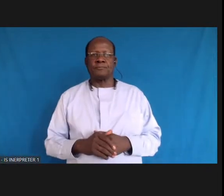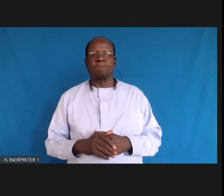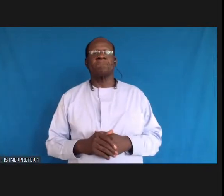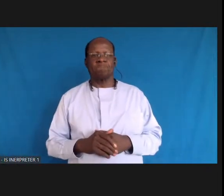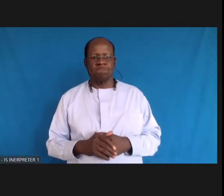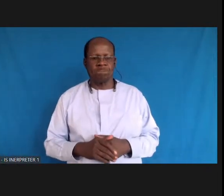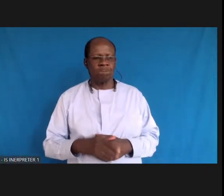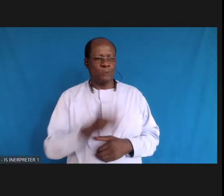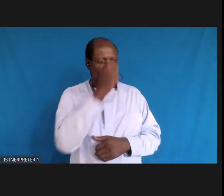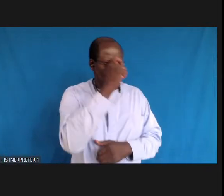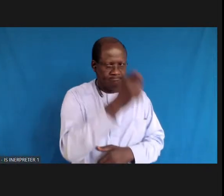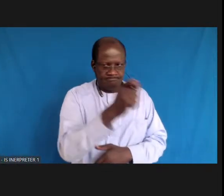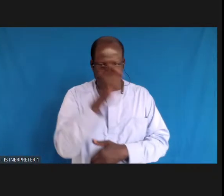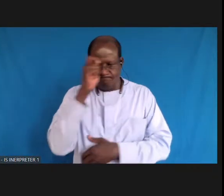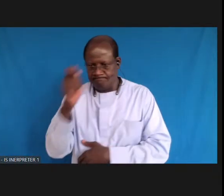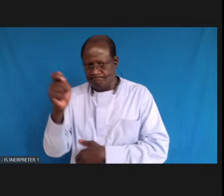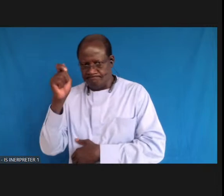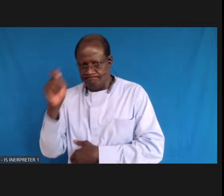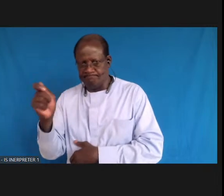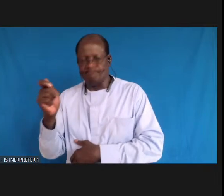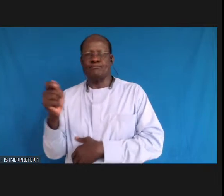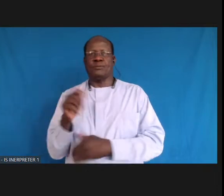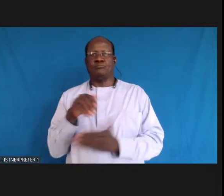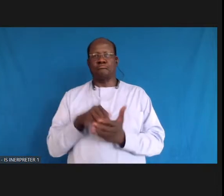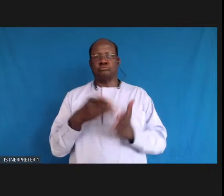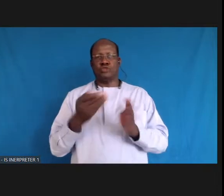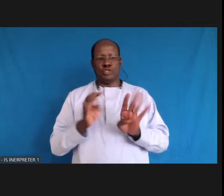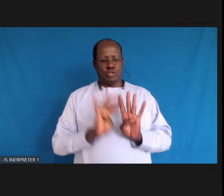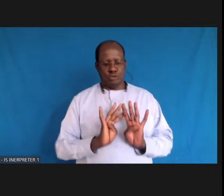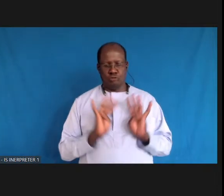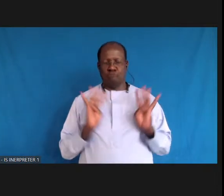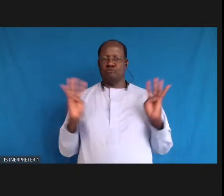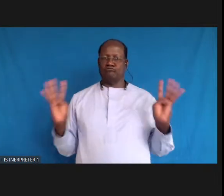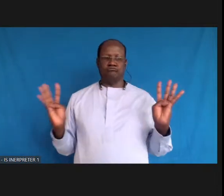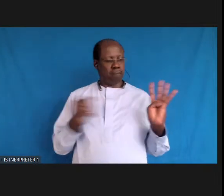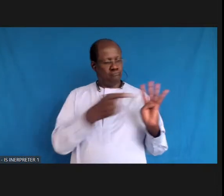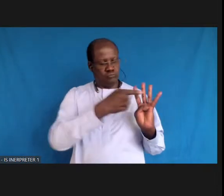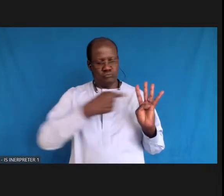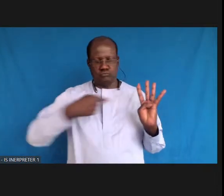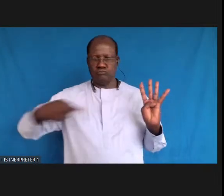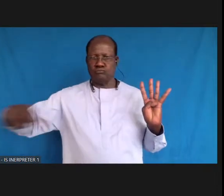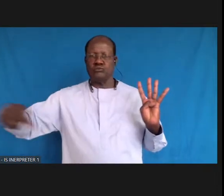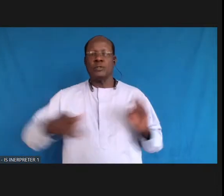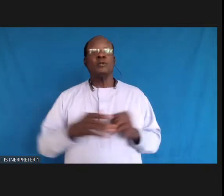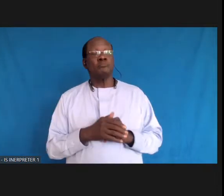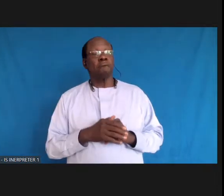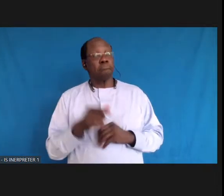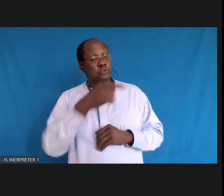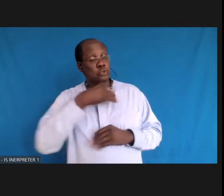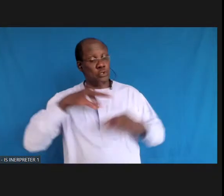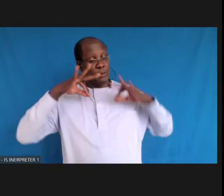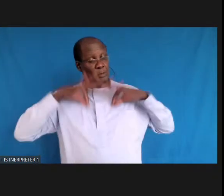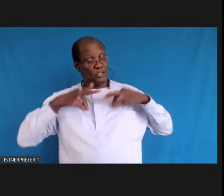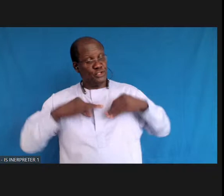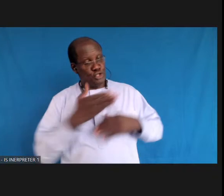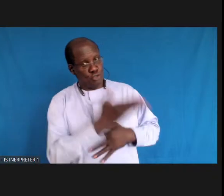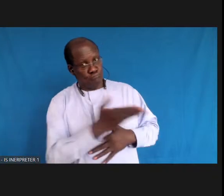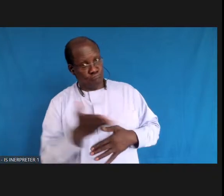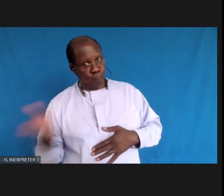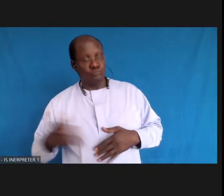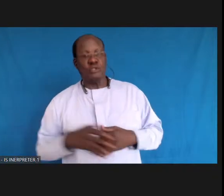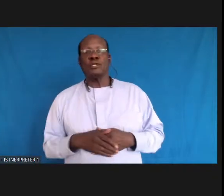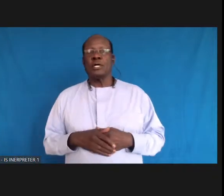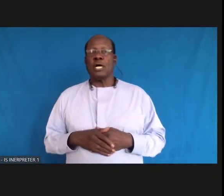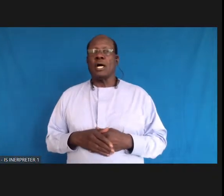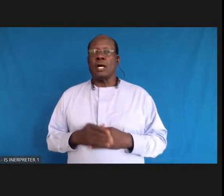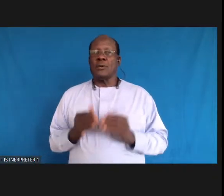begin now on this first panel, and I'll give the floor to Her Excellency the Minister to start off the session